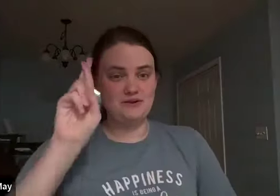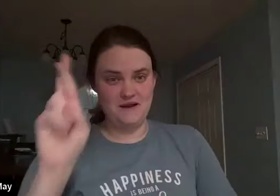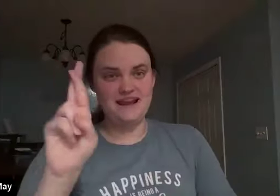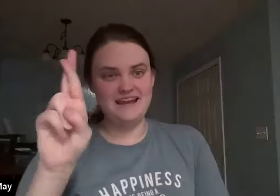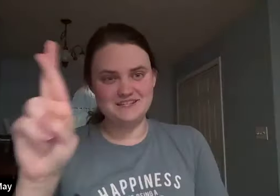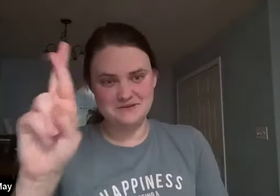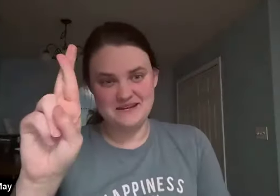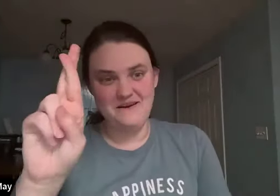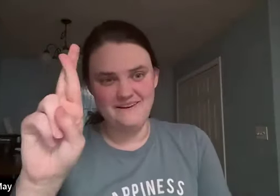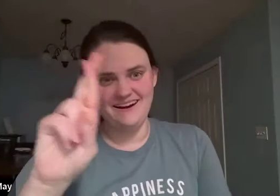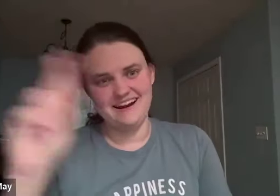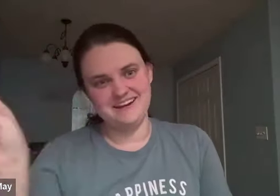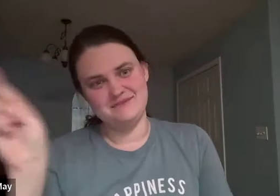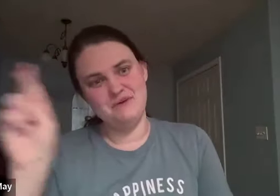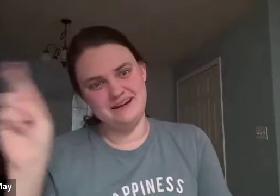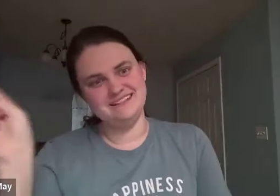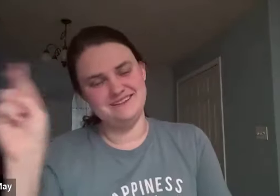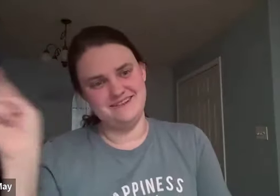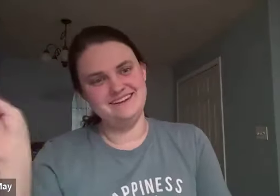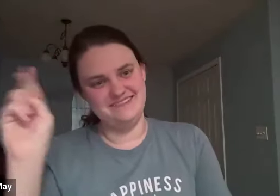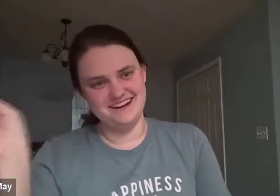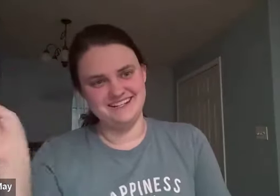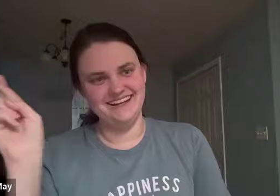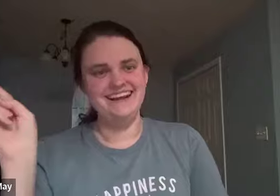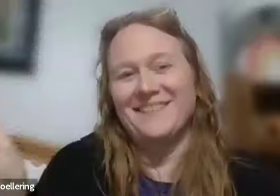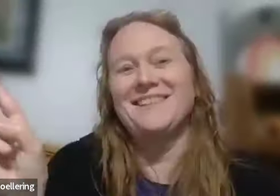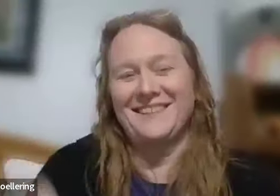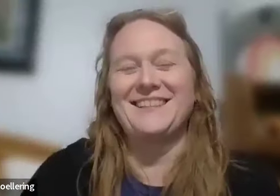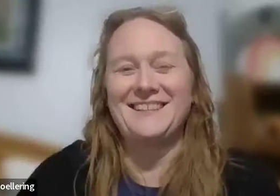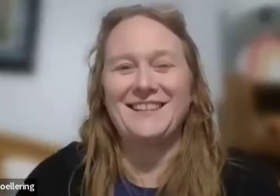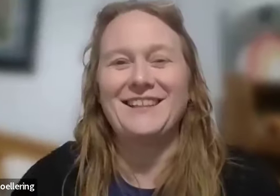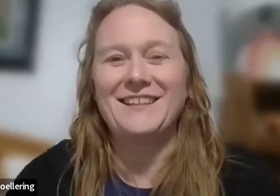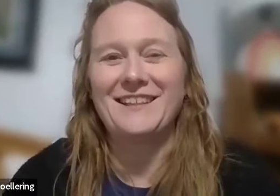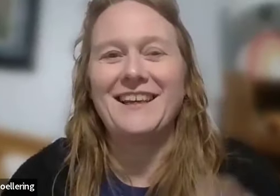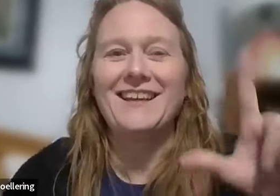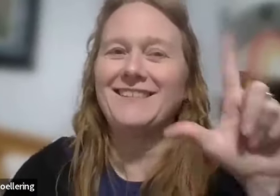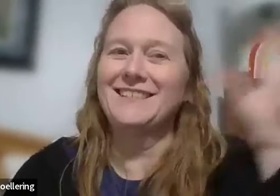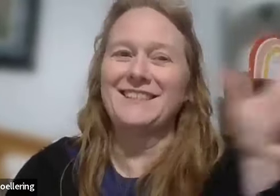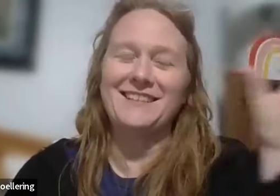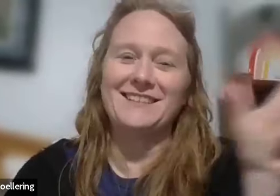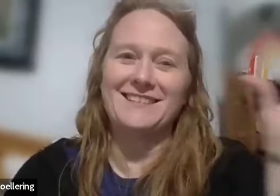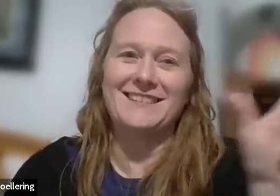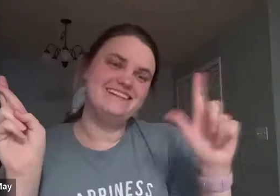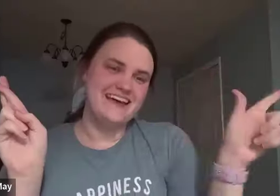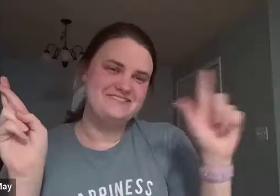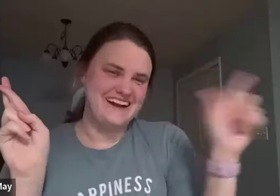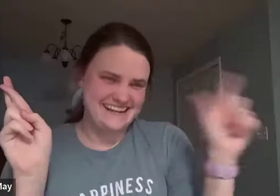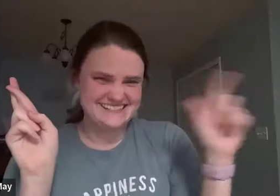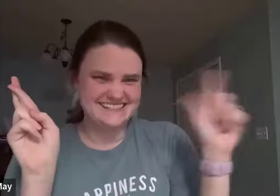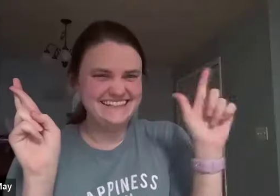Your right hand's going to be an R, and you're going to point it to the right direction. Right, okay. Your left hand's going to be an L, and you're going to point it to the left direction. That